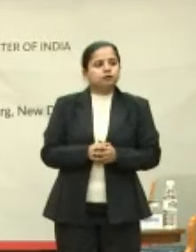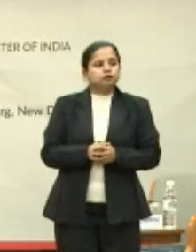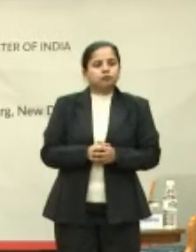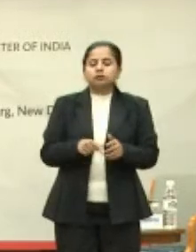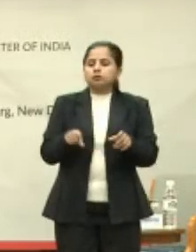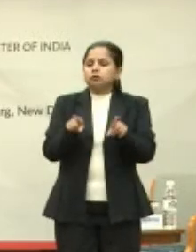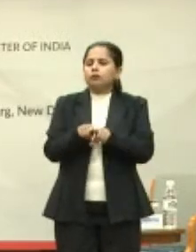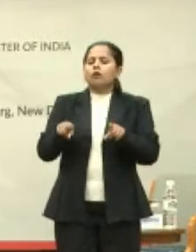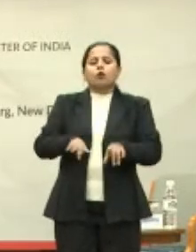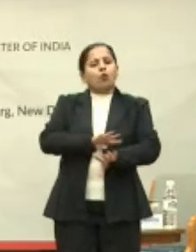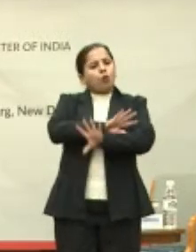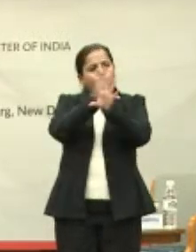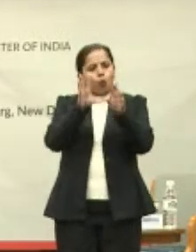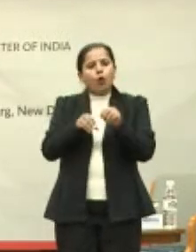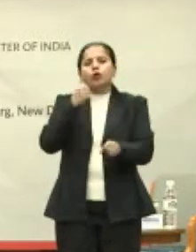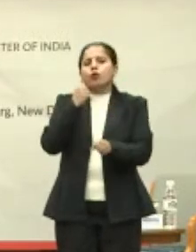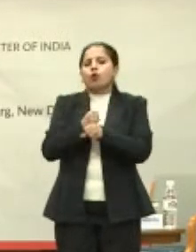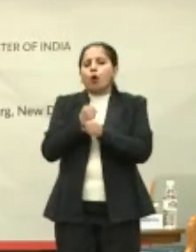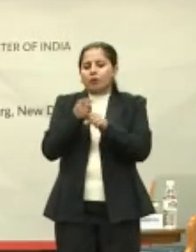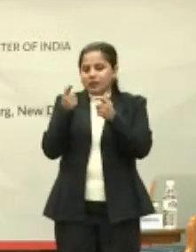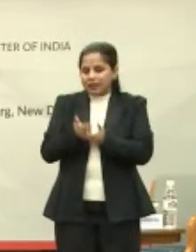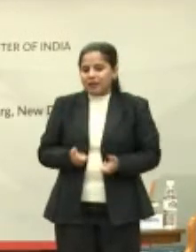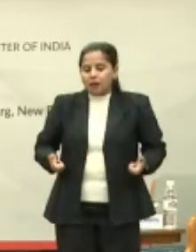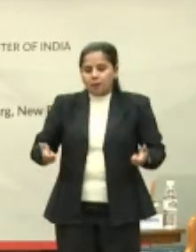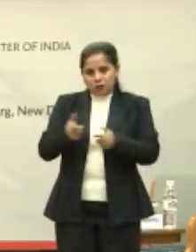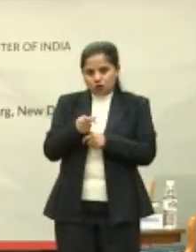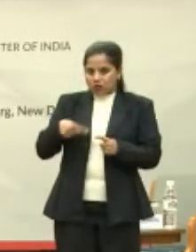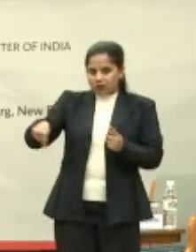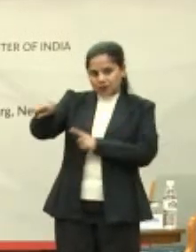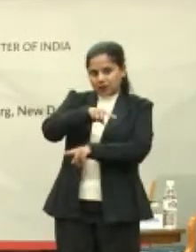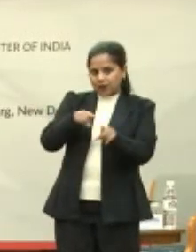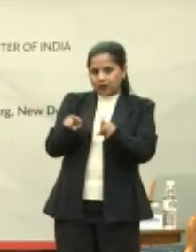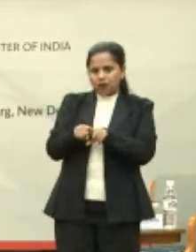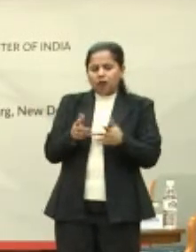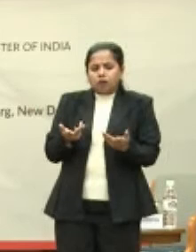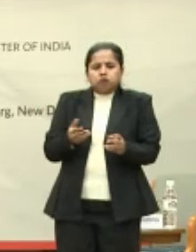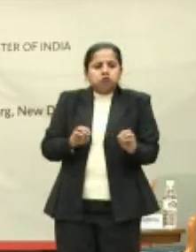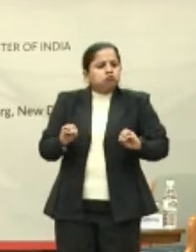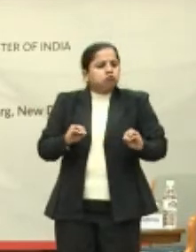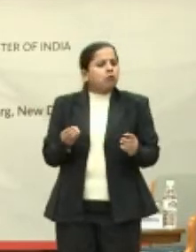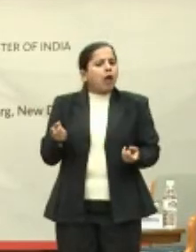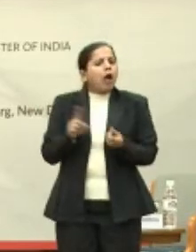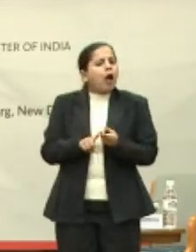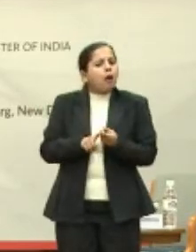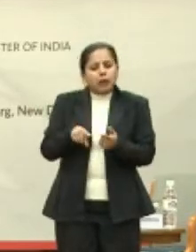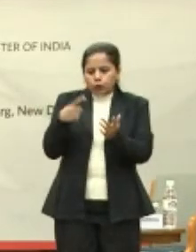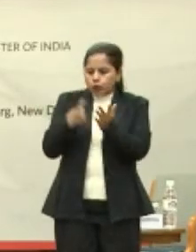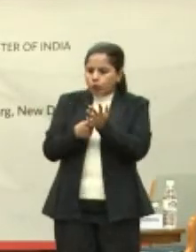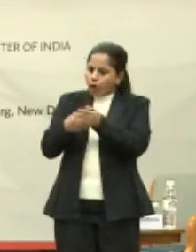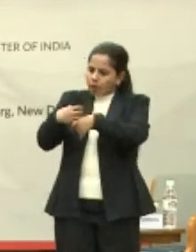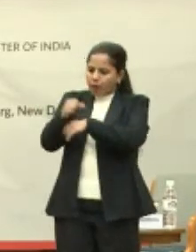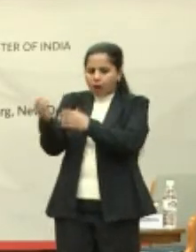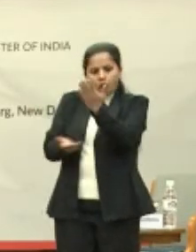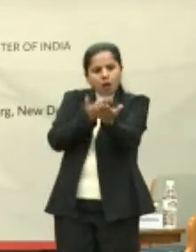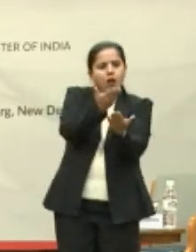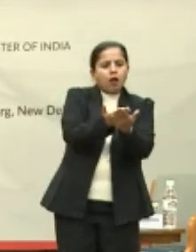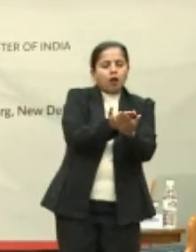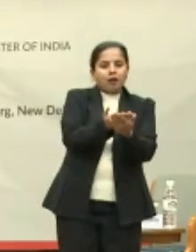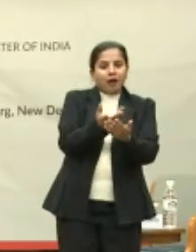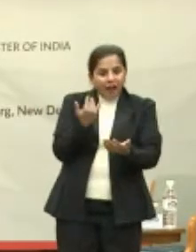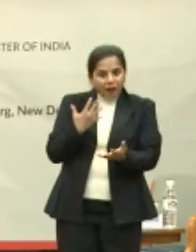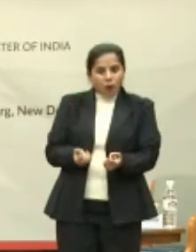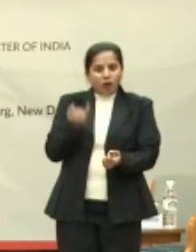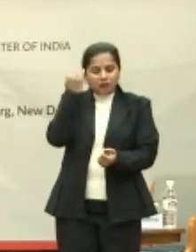Like all government commissions, nothing happened to the report or to the